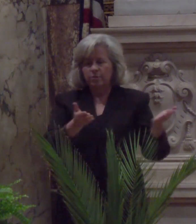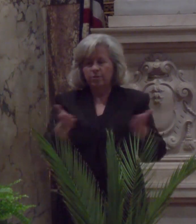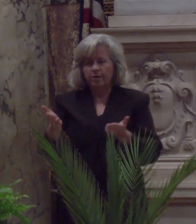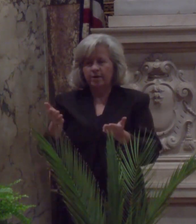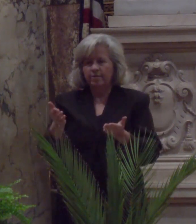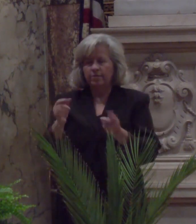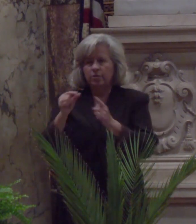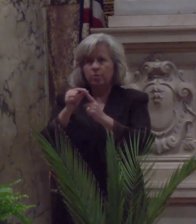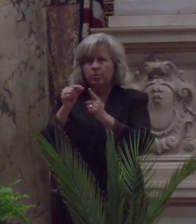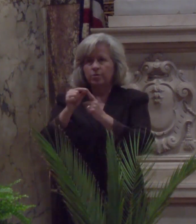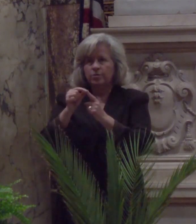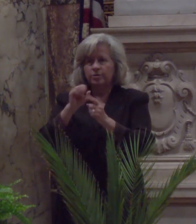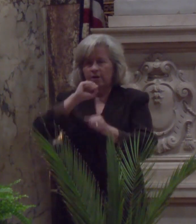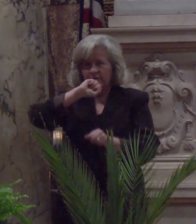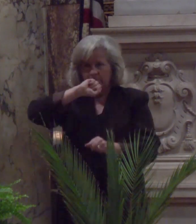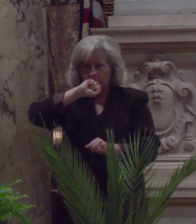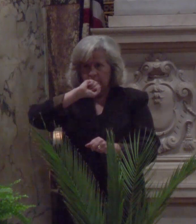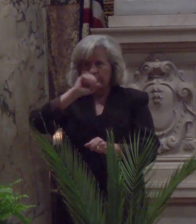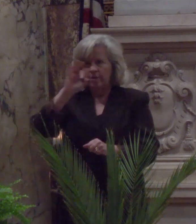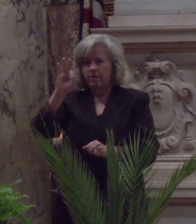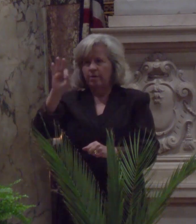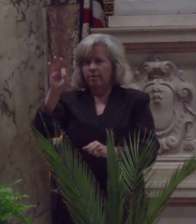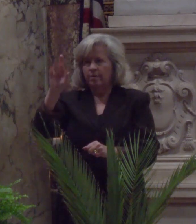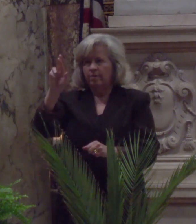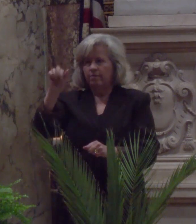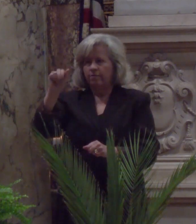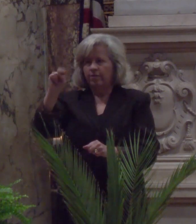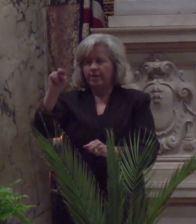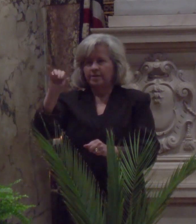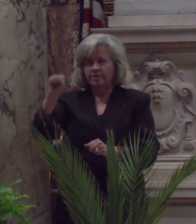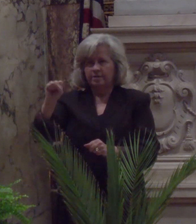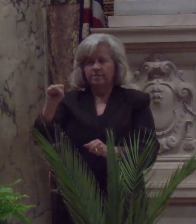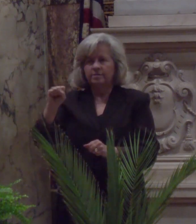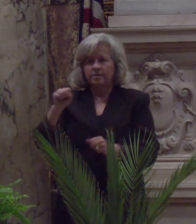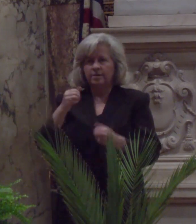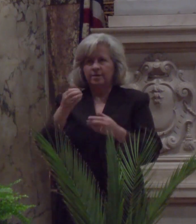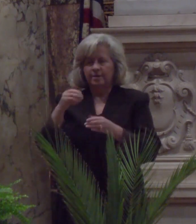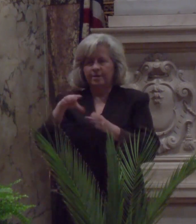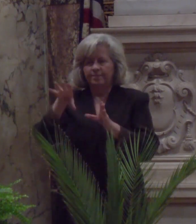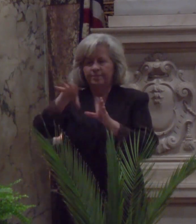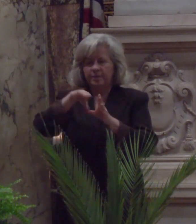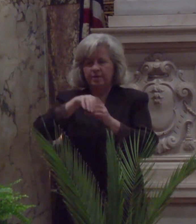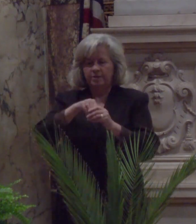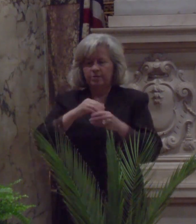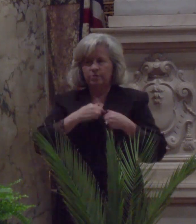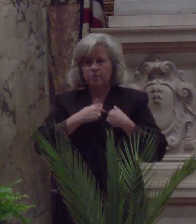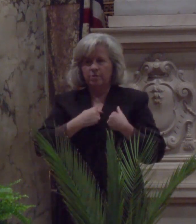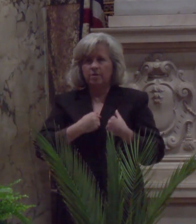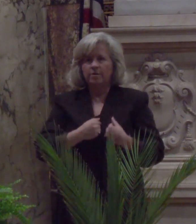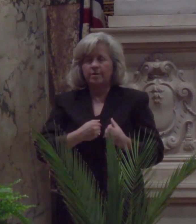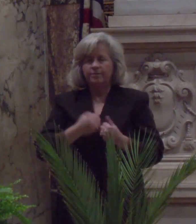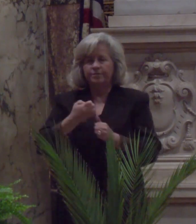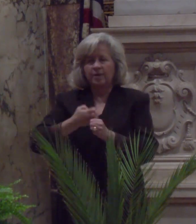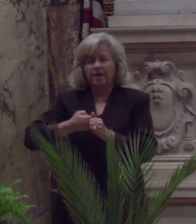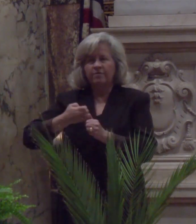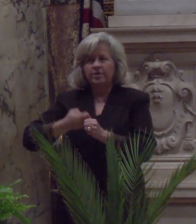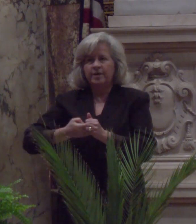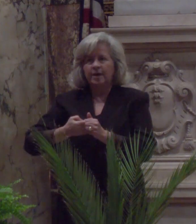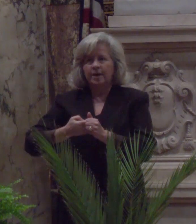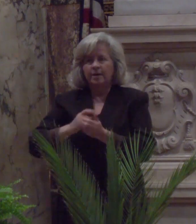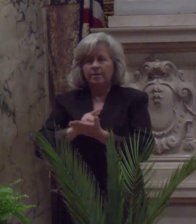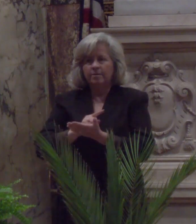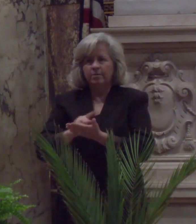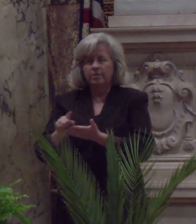of Pope Francis to heart, and that as we journey now through this Holy Week, we may take time each and every day this